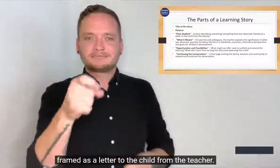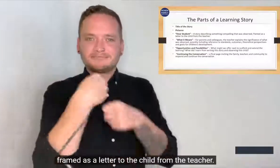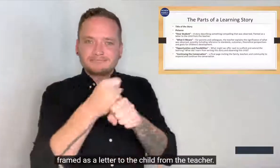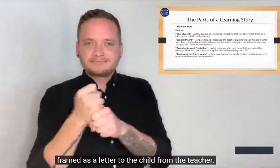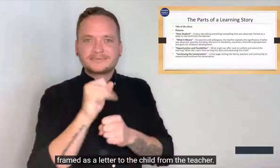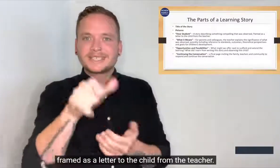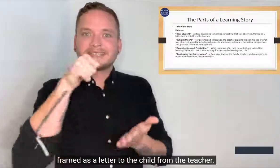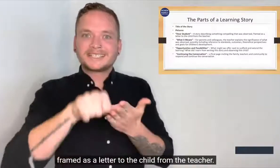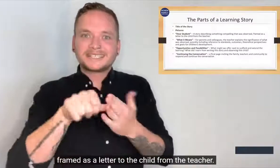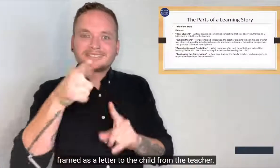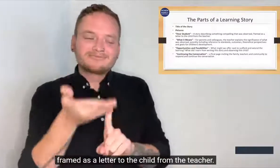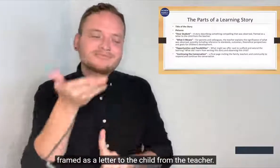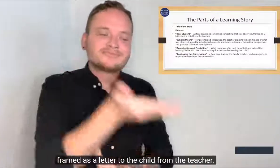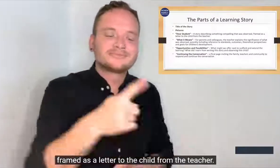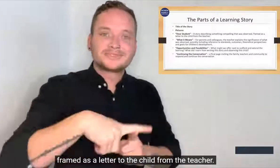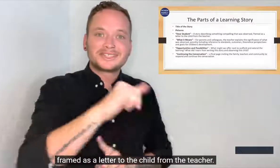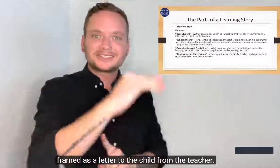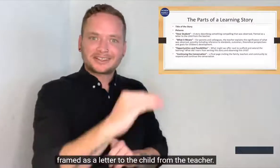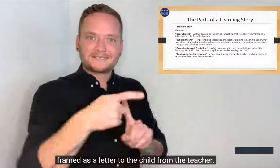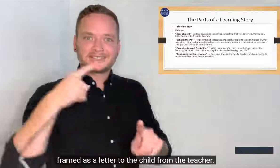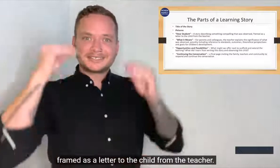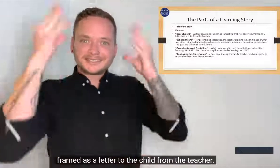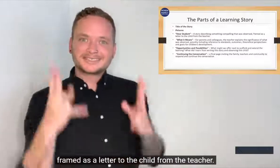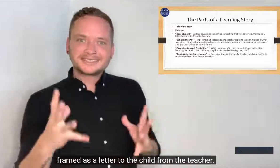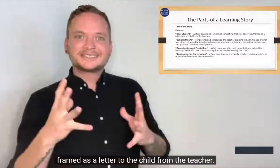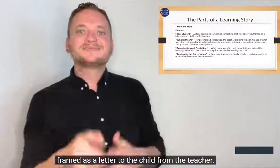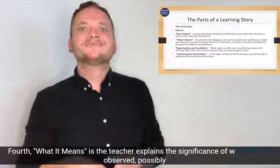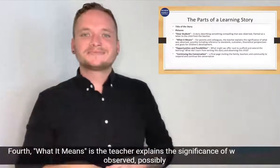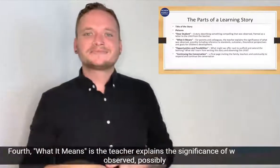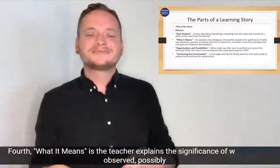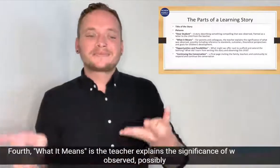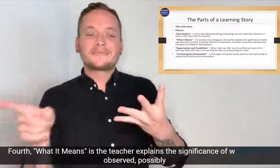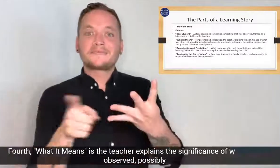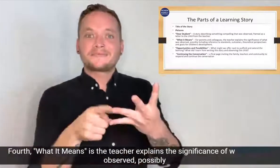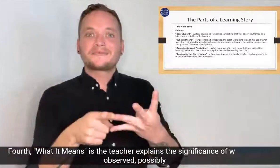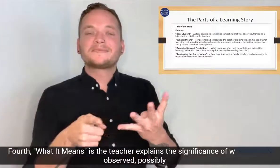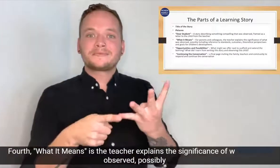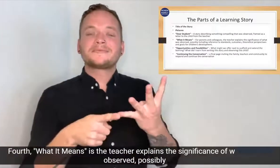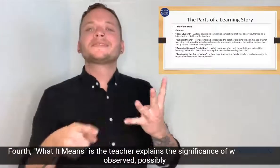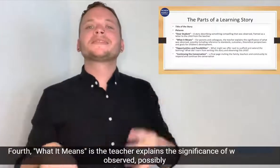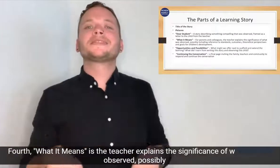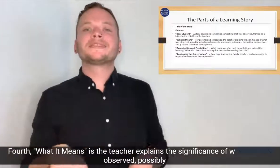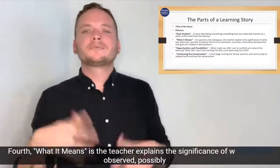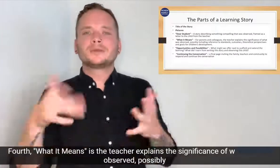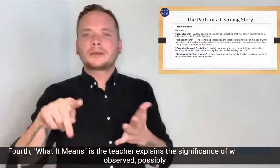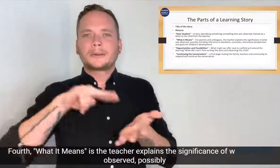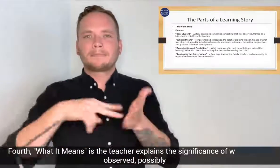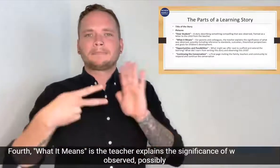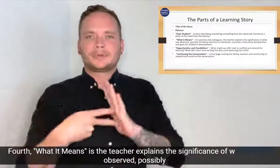was observed, but it's framed as a letter from the teacher to the child. Fourth, what